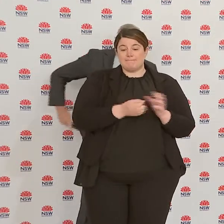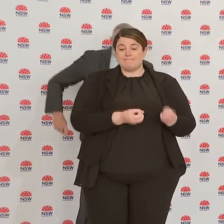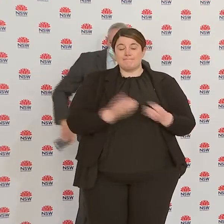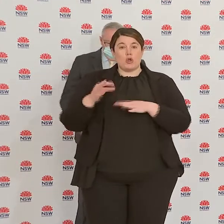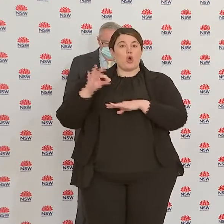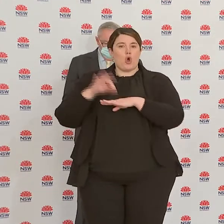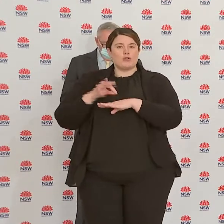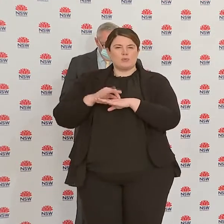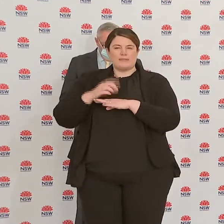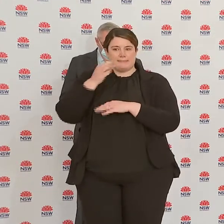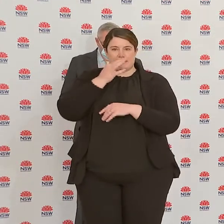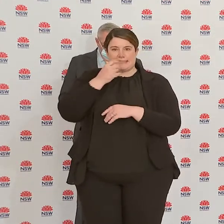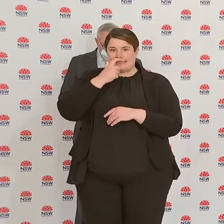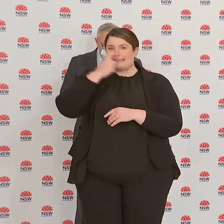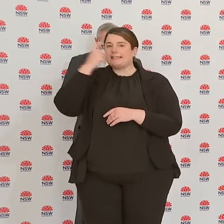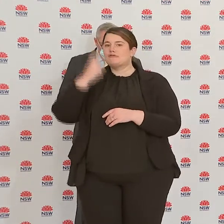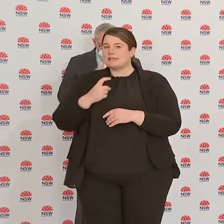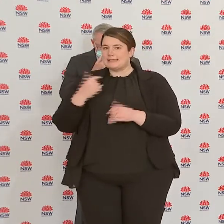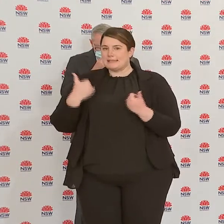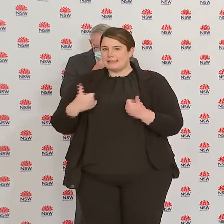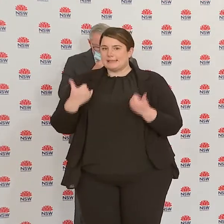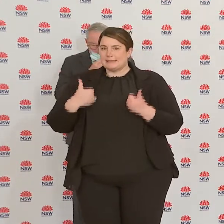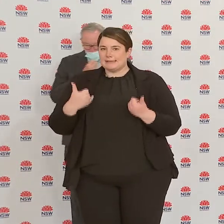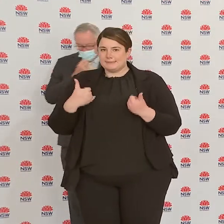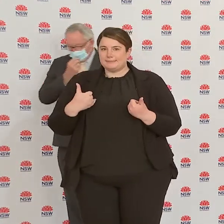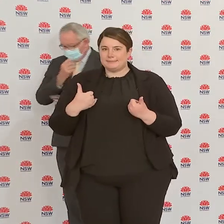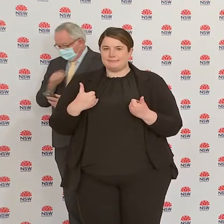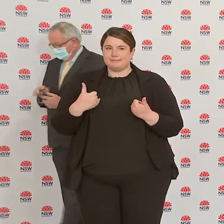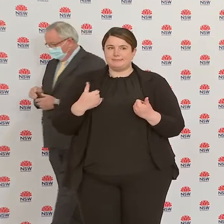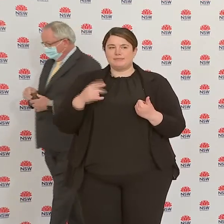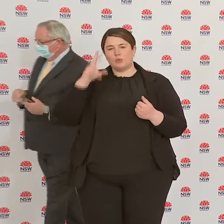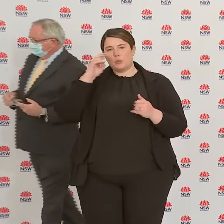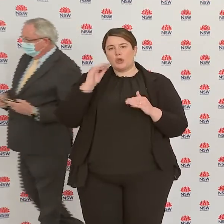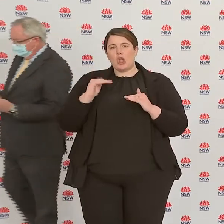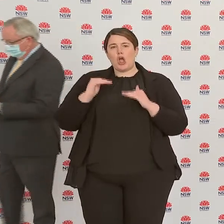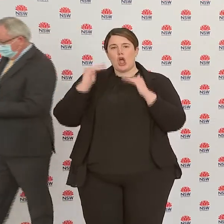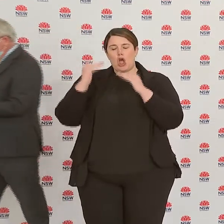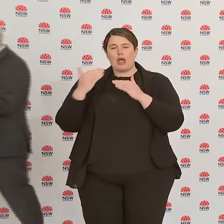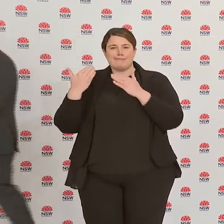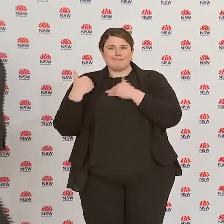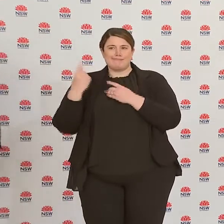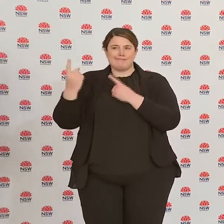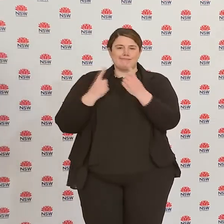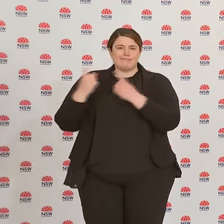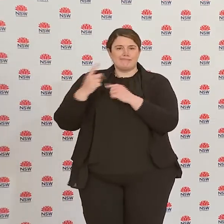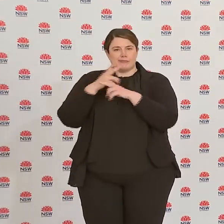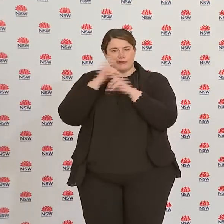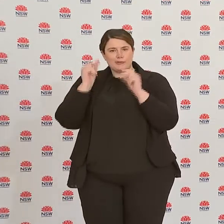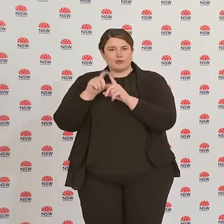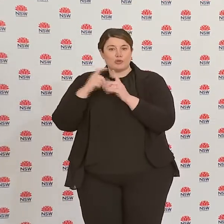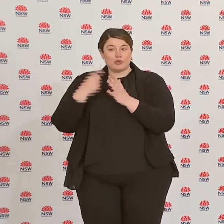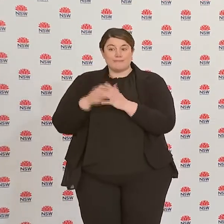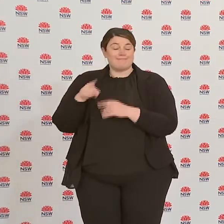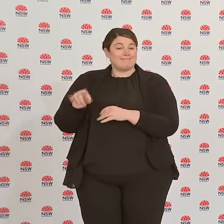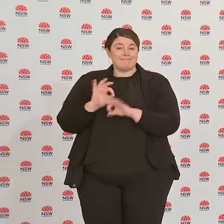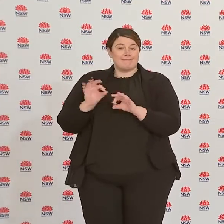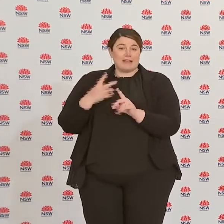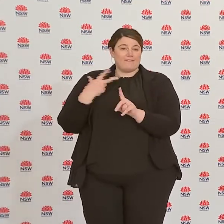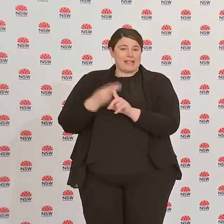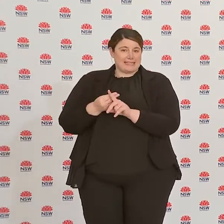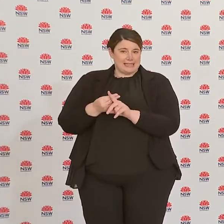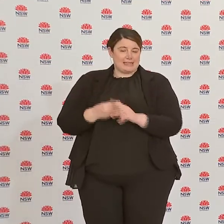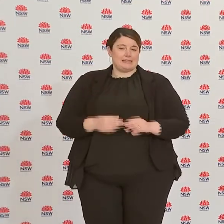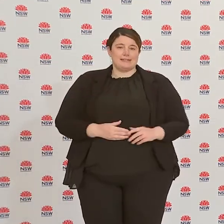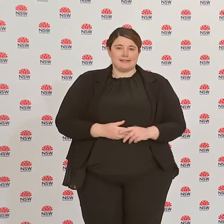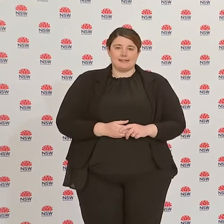more higher acuity, a more what's called a high dependency unit, and that person isn't vaccinated at this